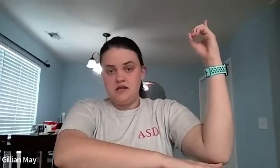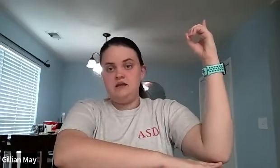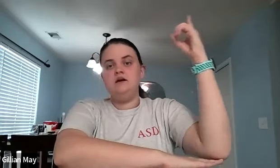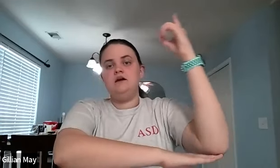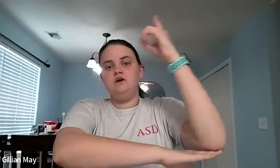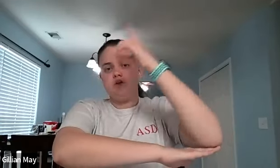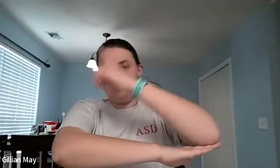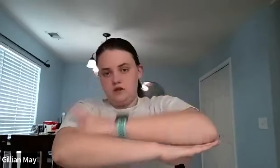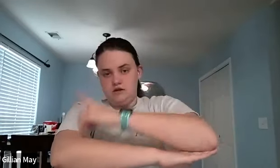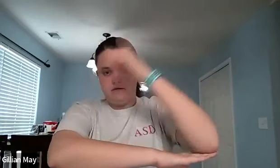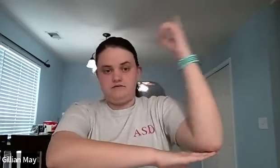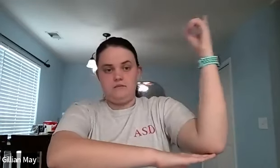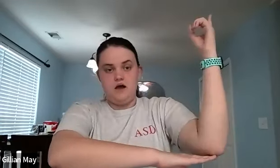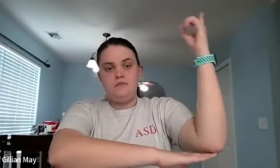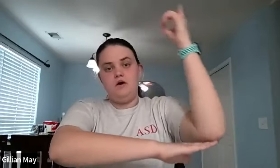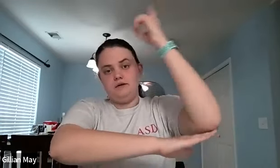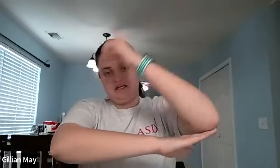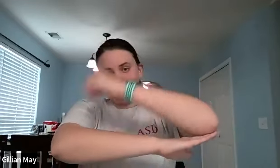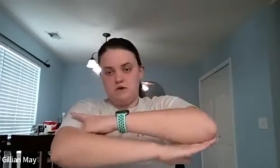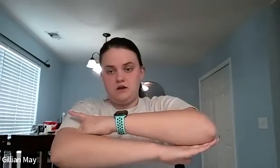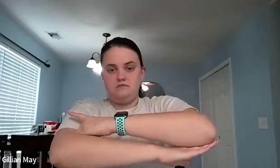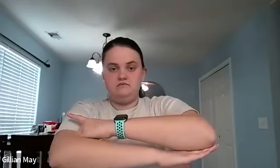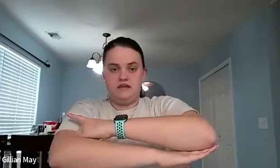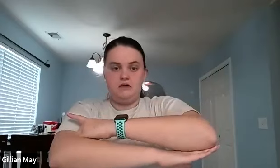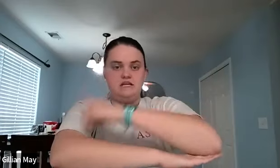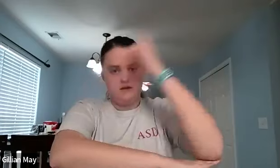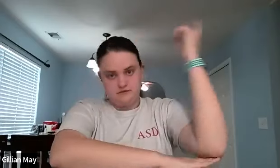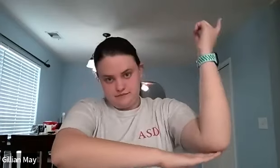sun going from up all the way down to the bottom, like how a day goes.